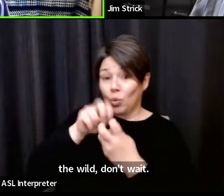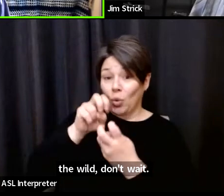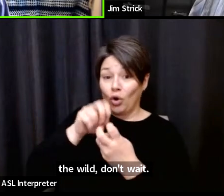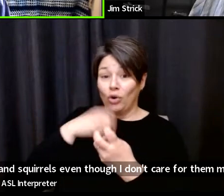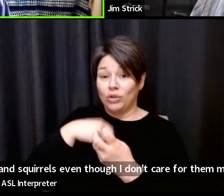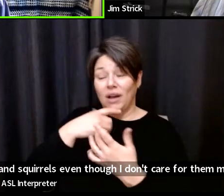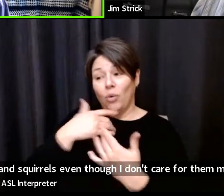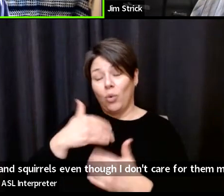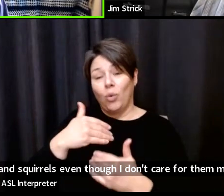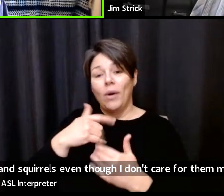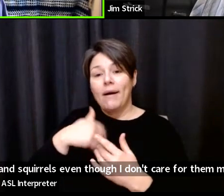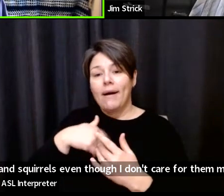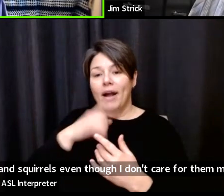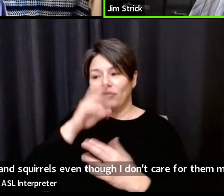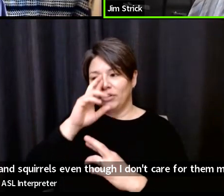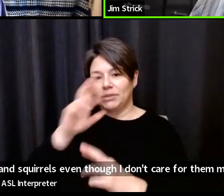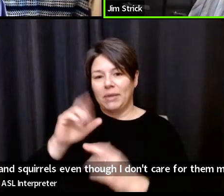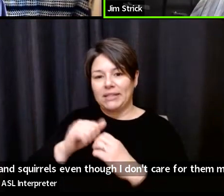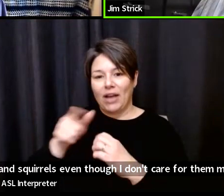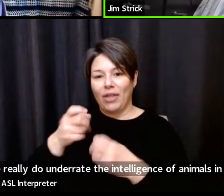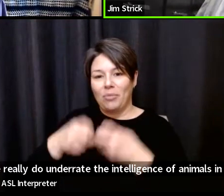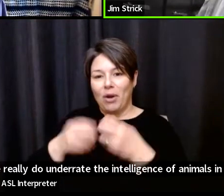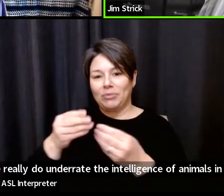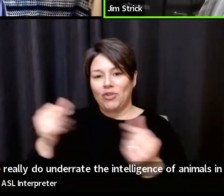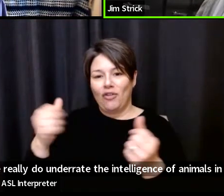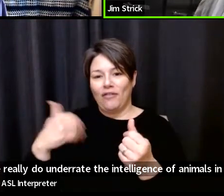enormous respect for their problem solving. So